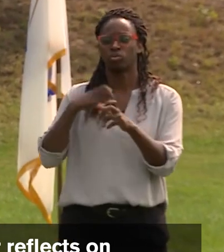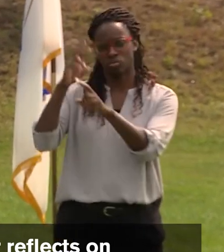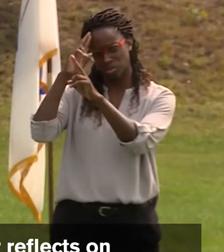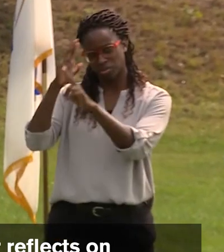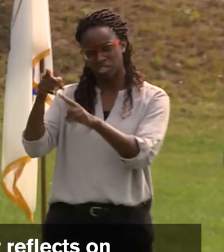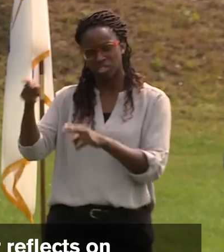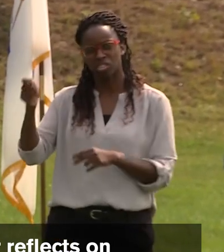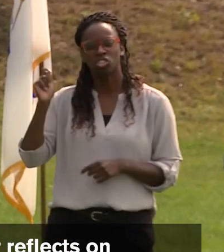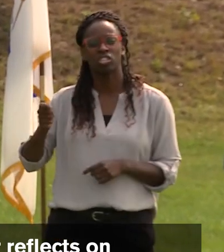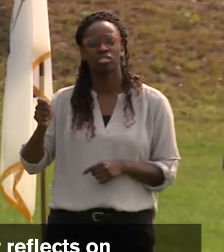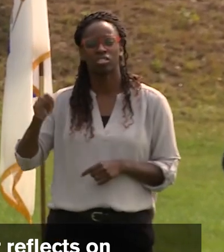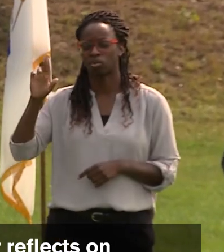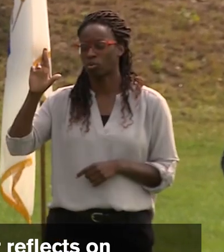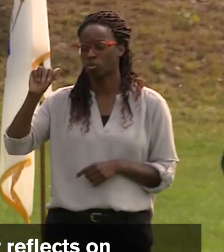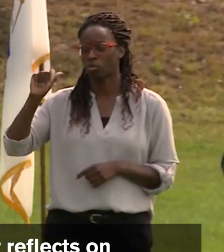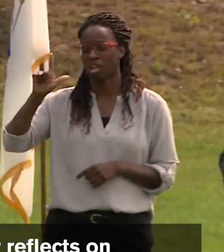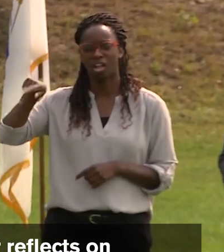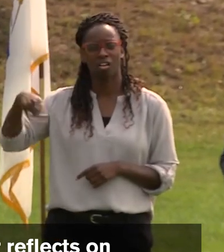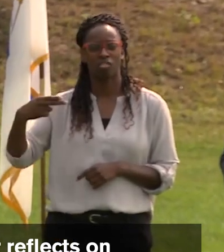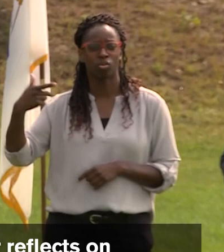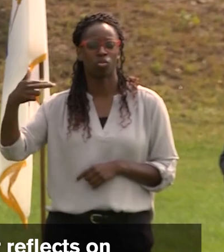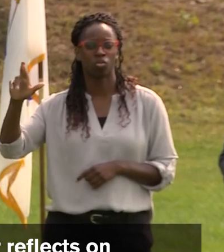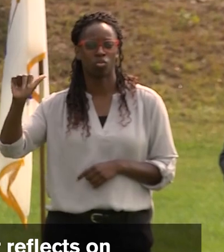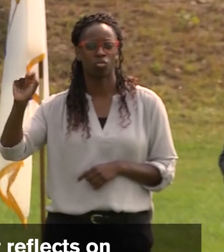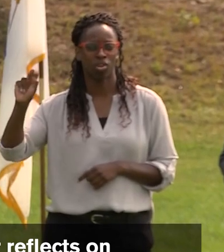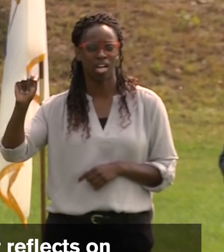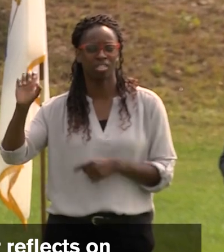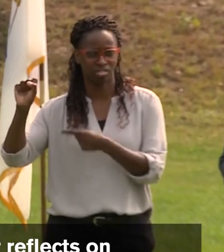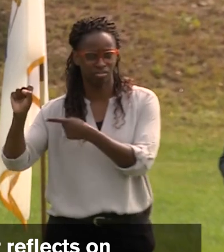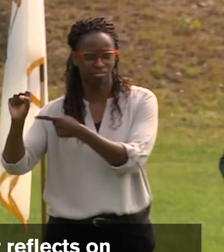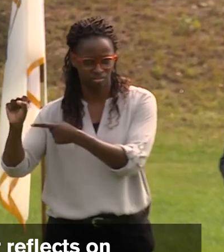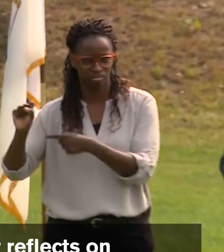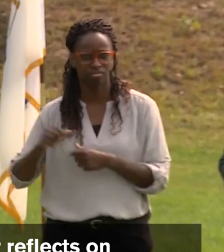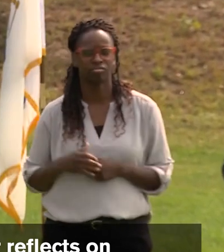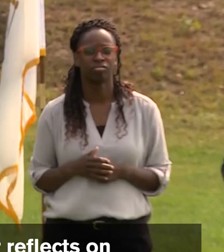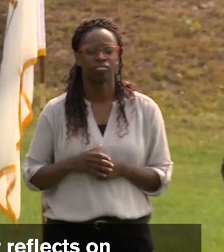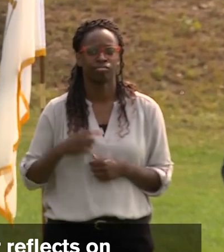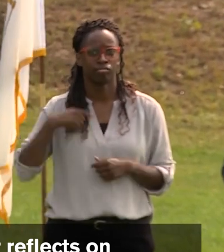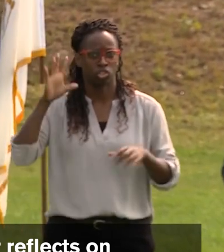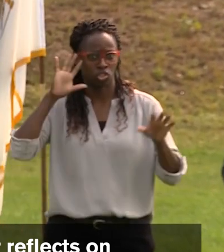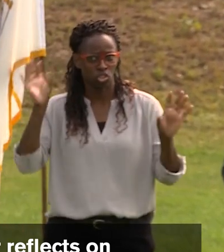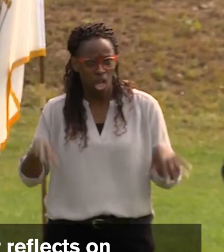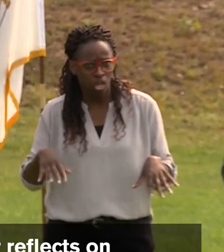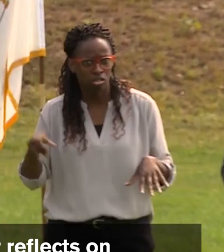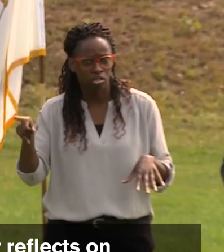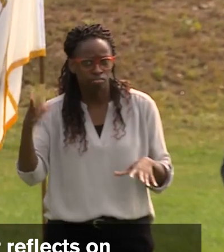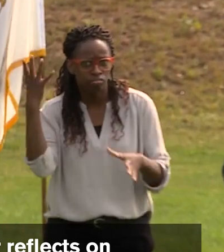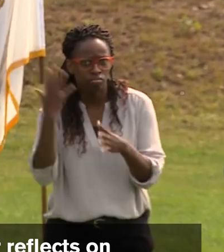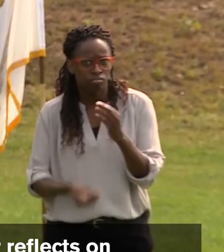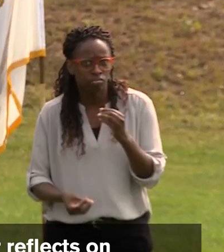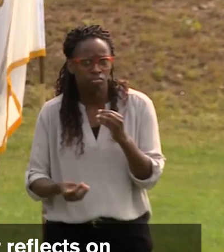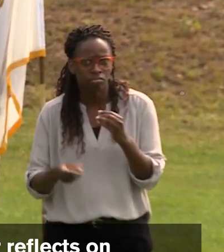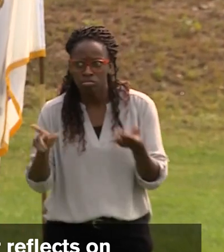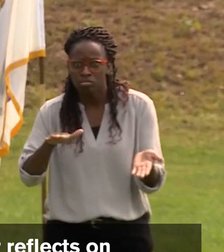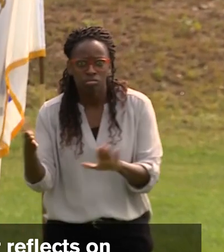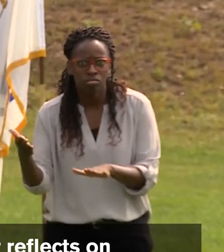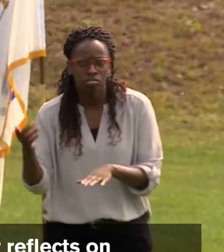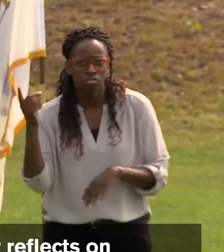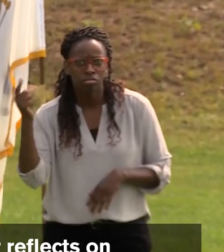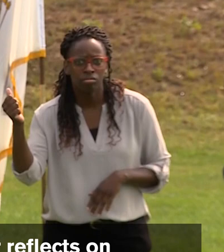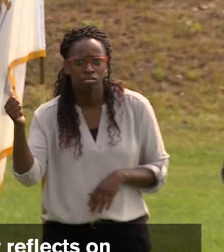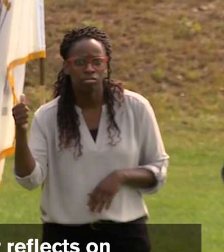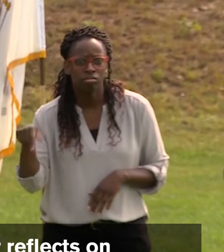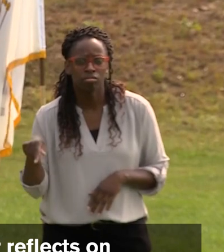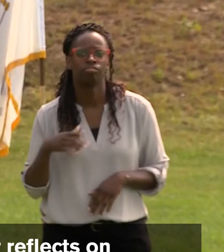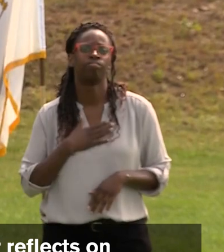Like everybody, I was shocked and deeply saddened to learn about his passing, and he was